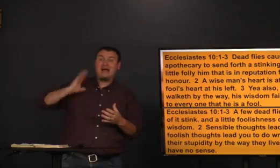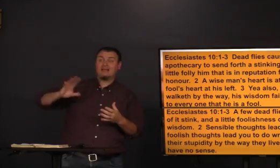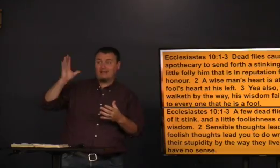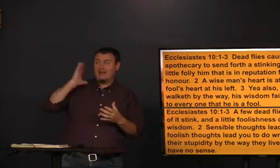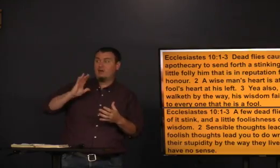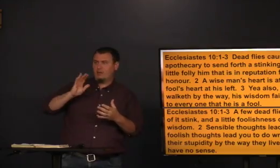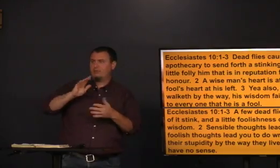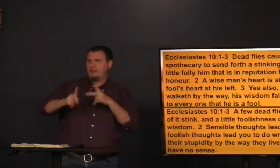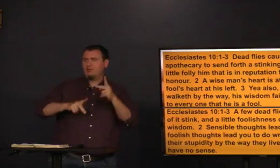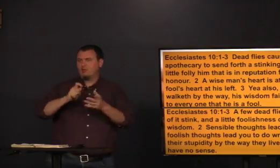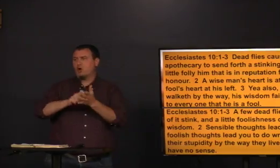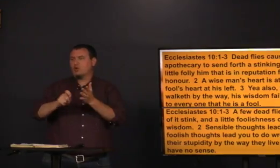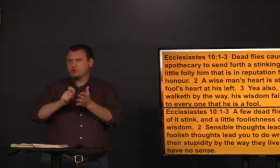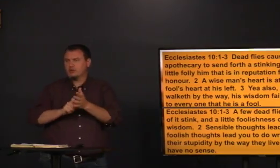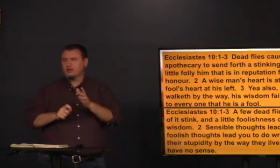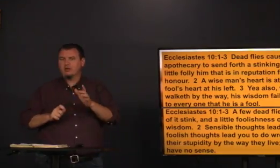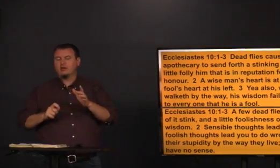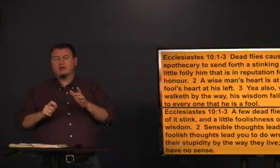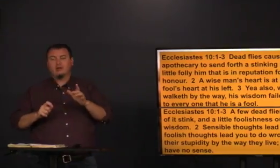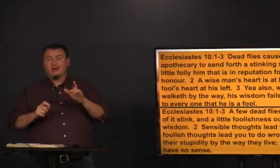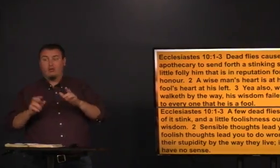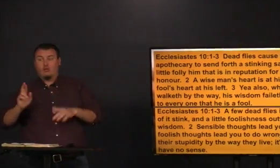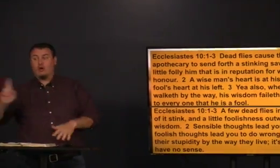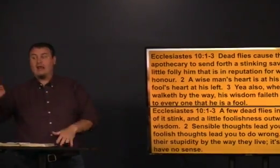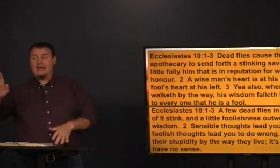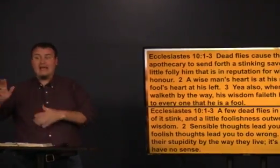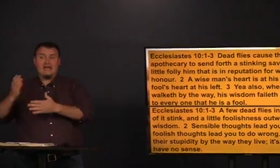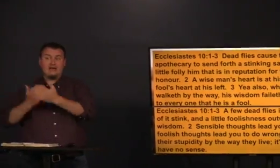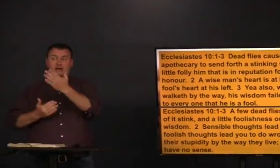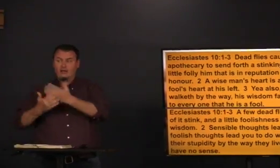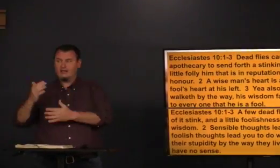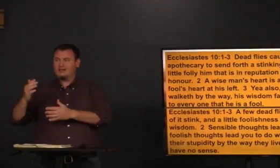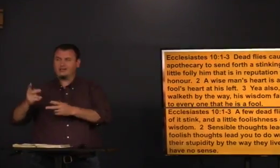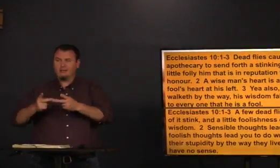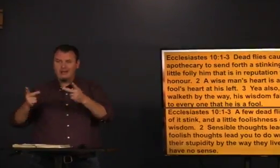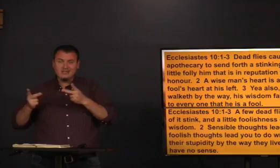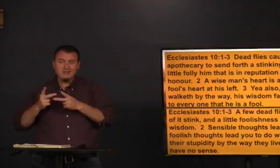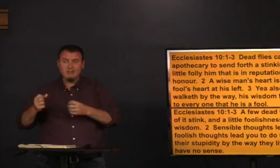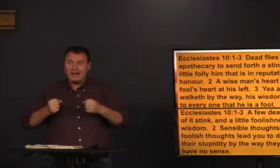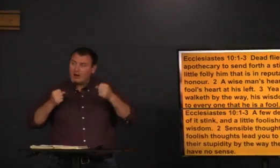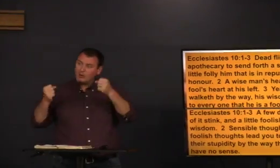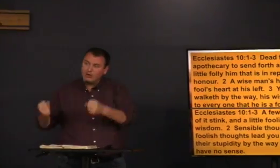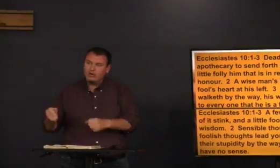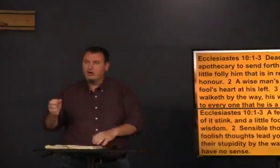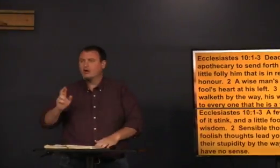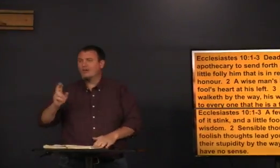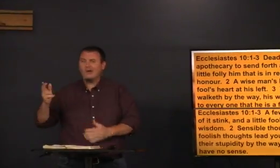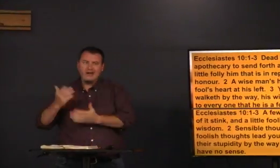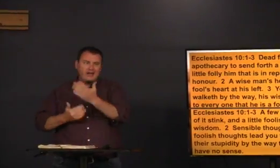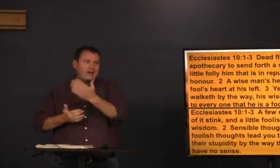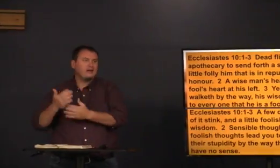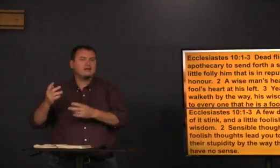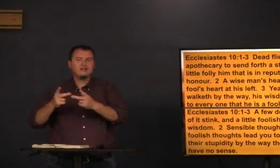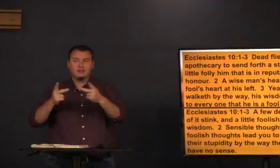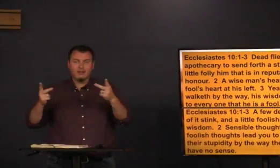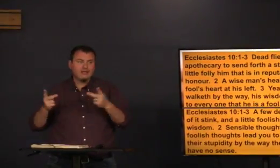Back then, when people wrote, right hand is a place of power, right hand is a place